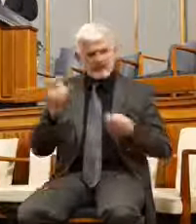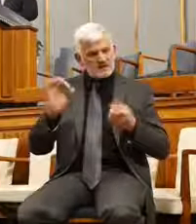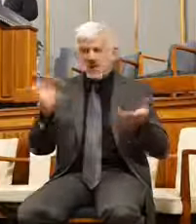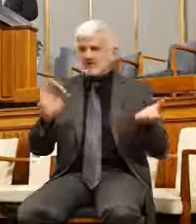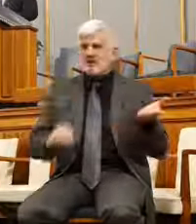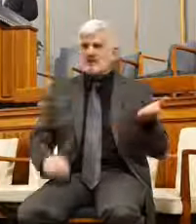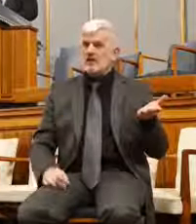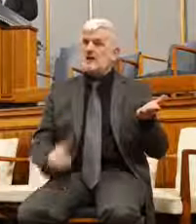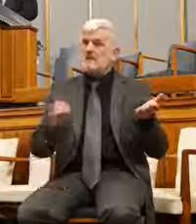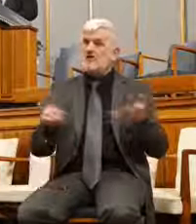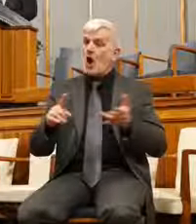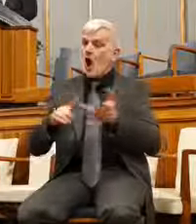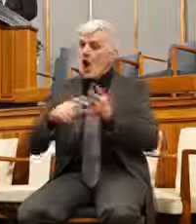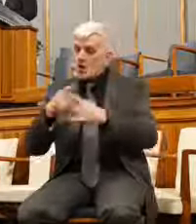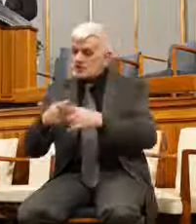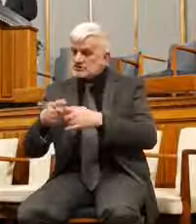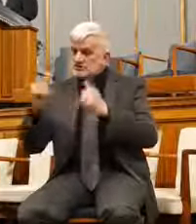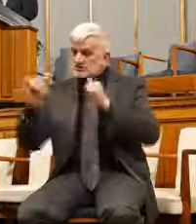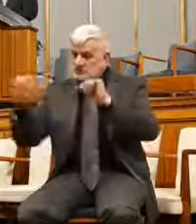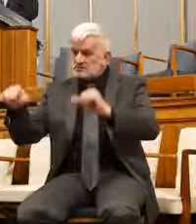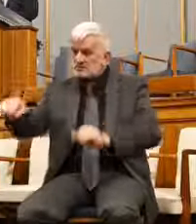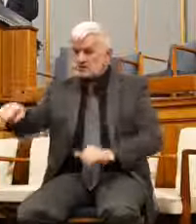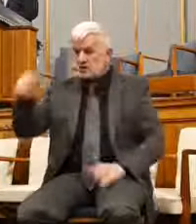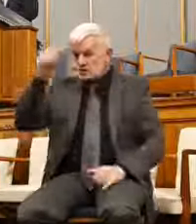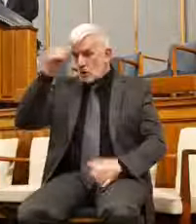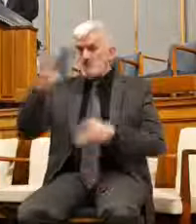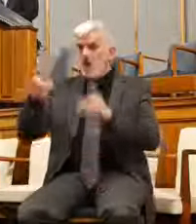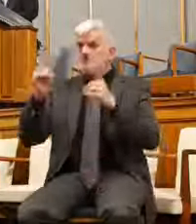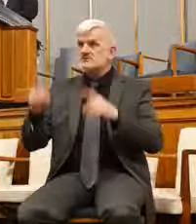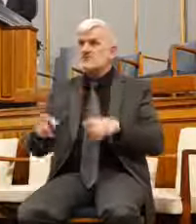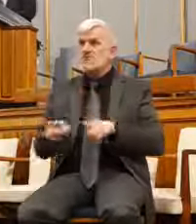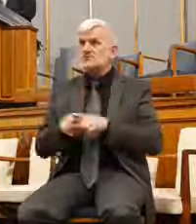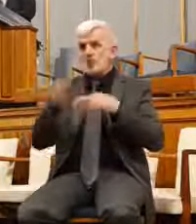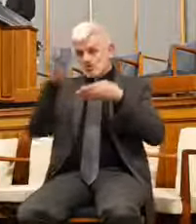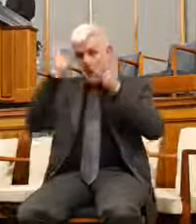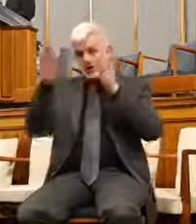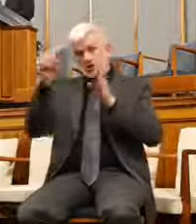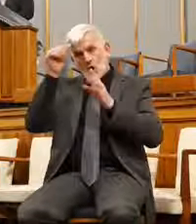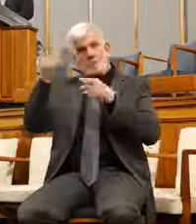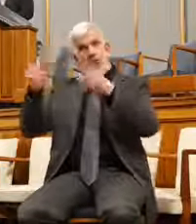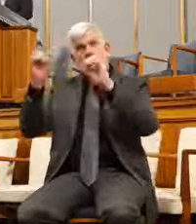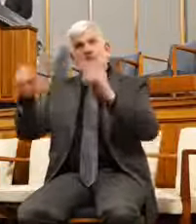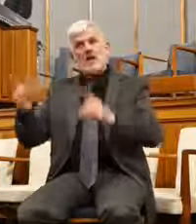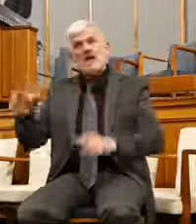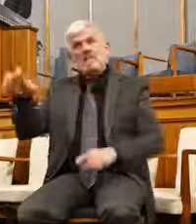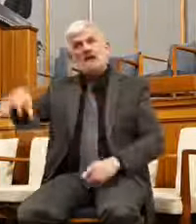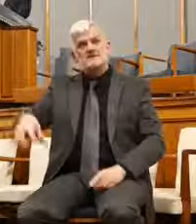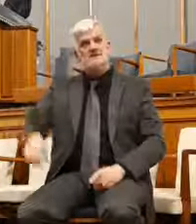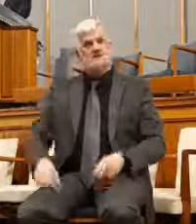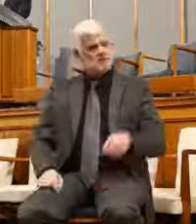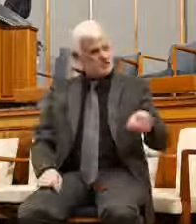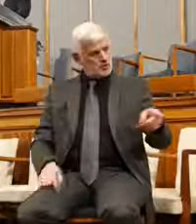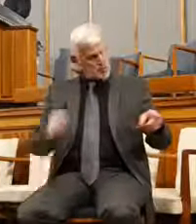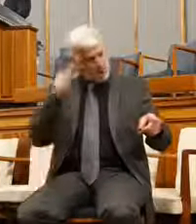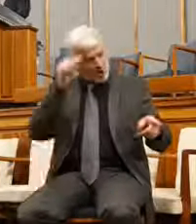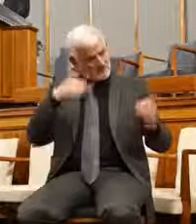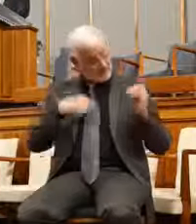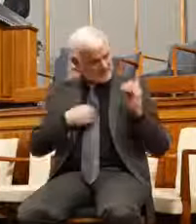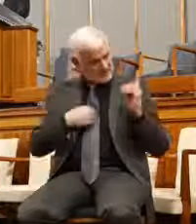ox knoweth his owner, the ass his master's crib, but Israel doth not know, my